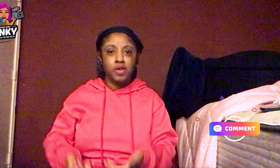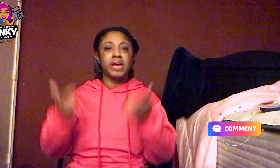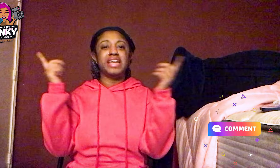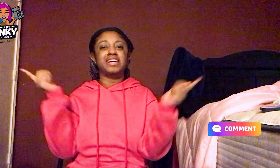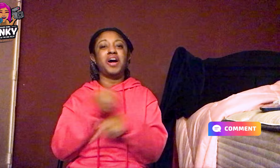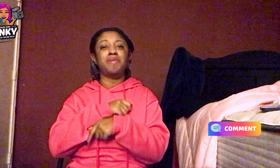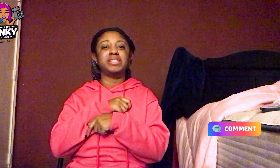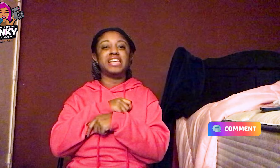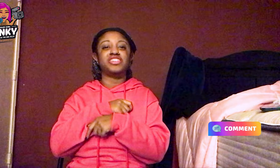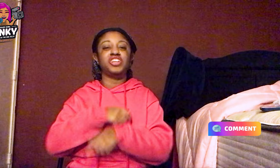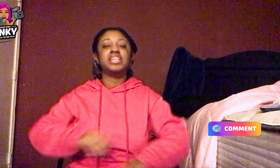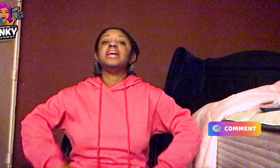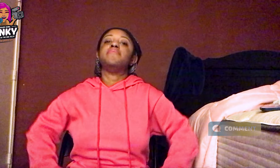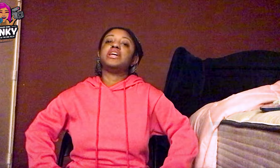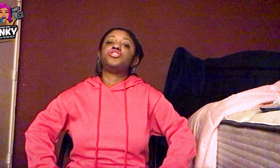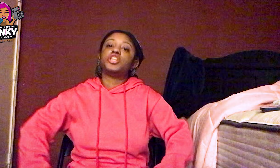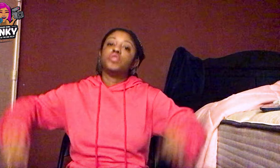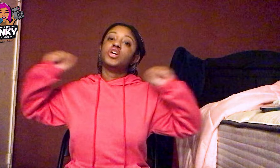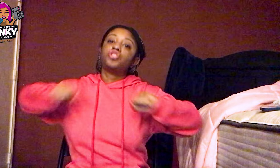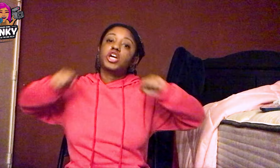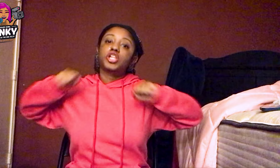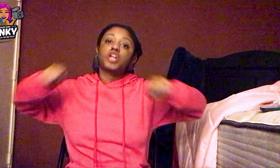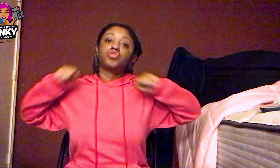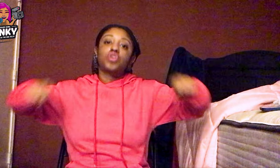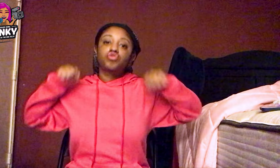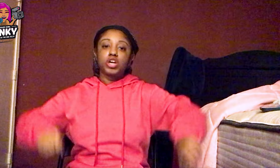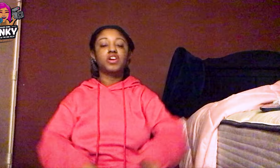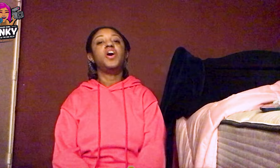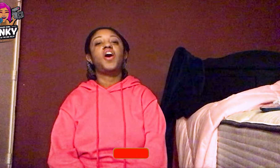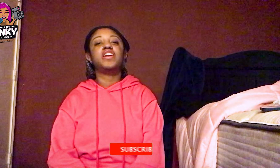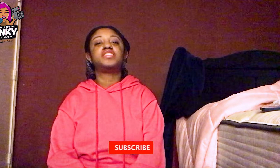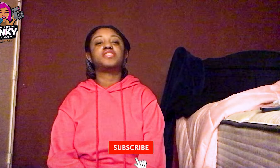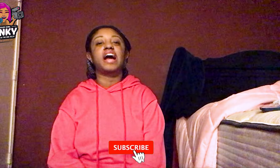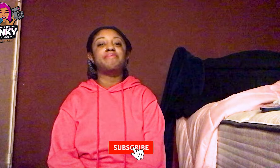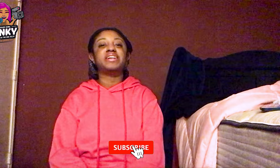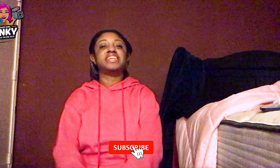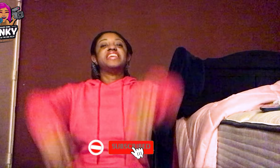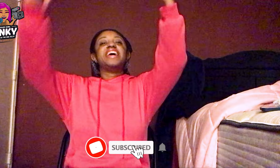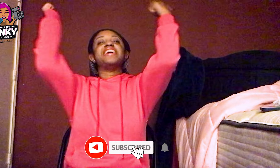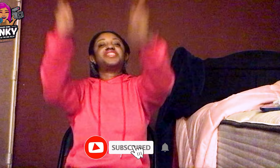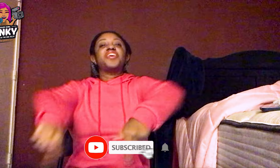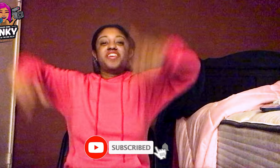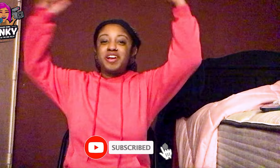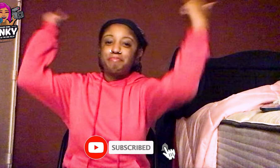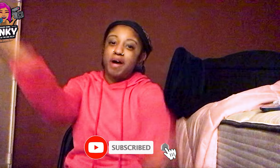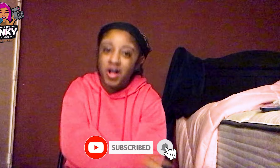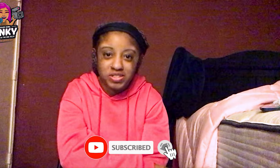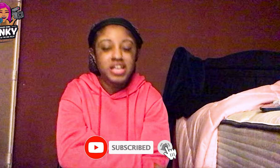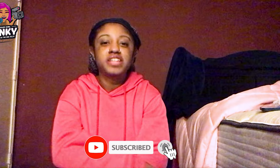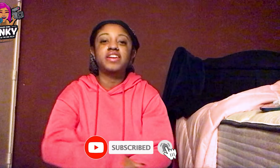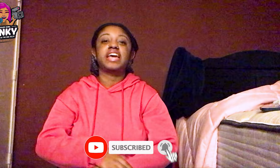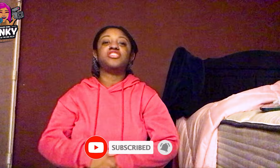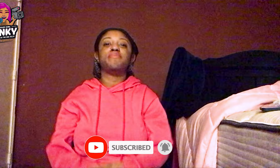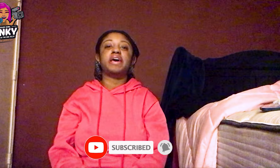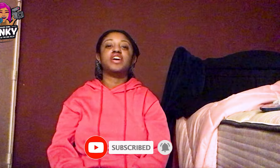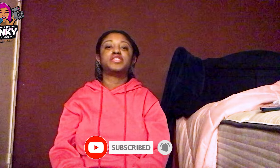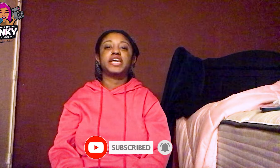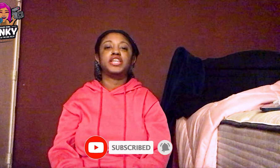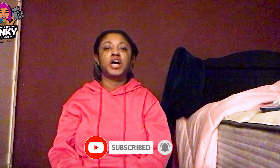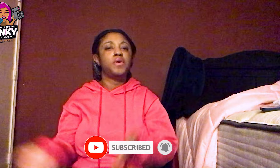the comment section. Make sure you on the subscribe button and turn your post notification bell so you know